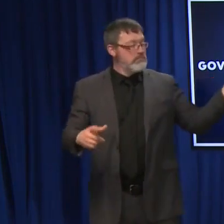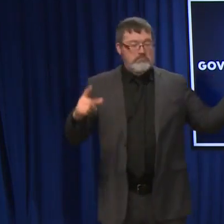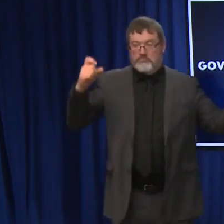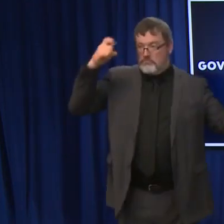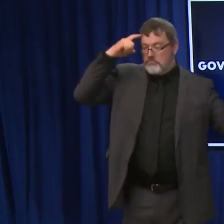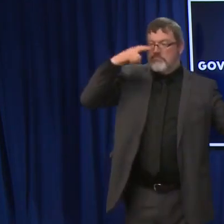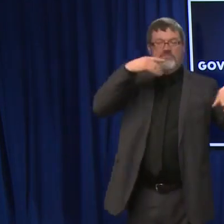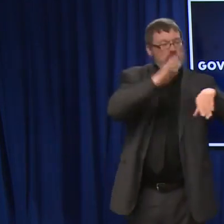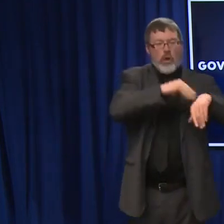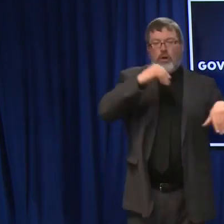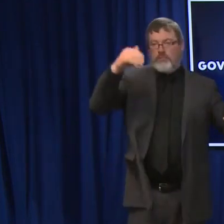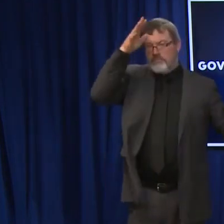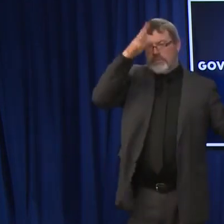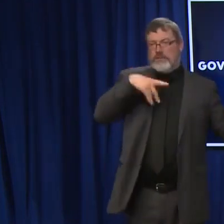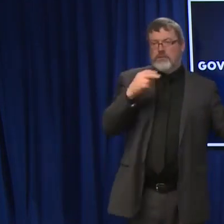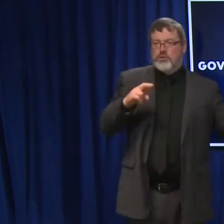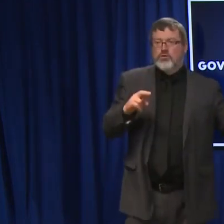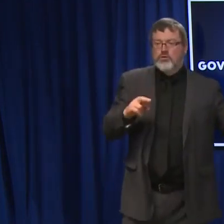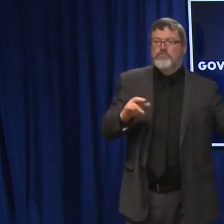I'm curious as to what you're going to say, too.